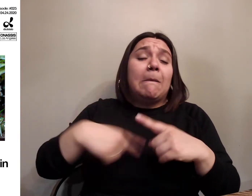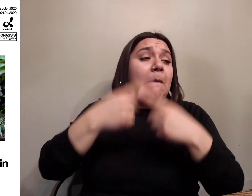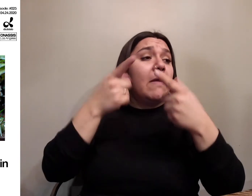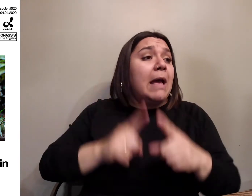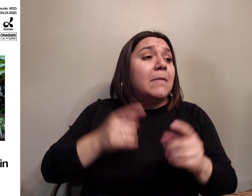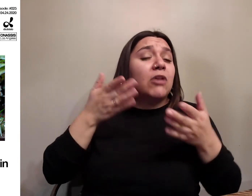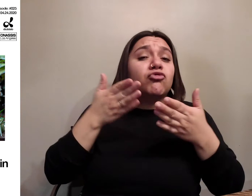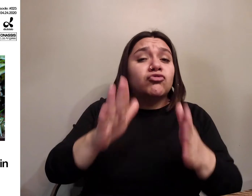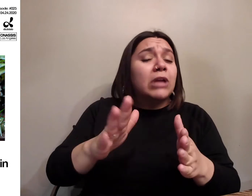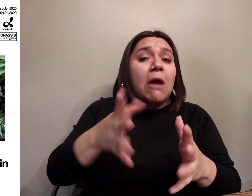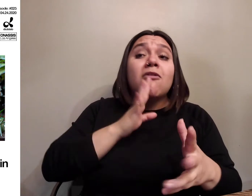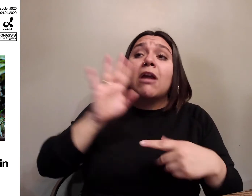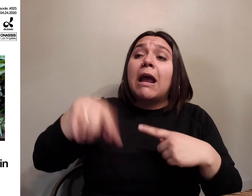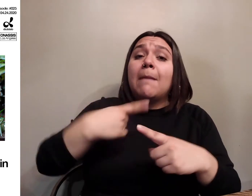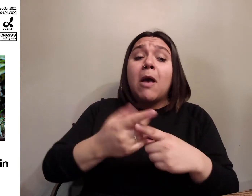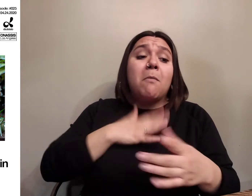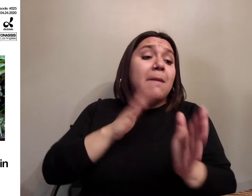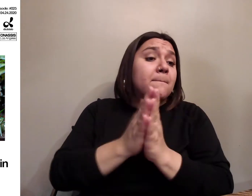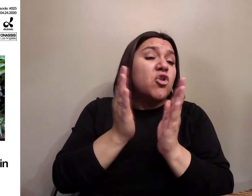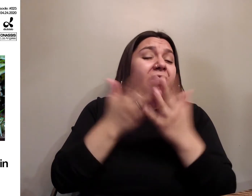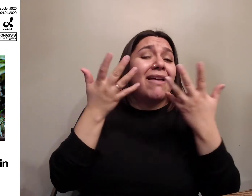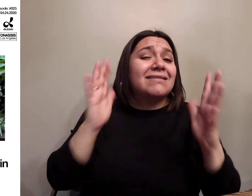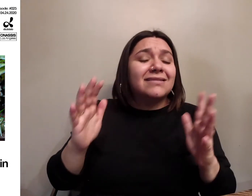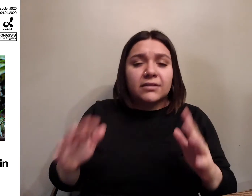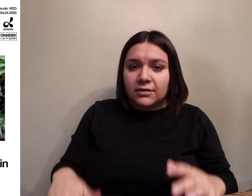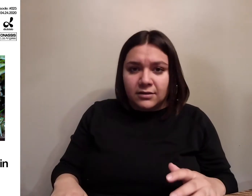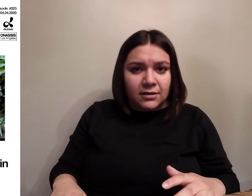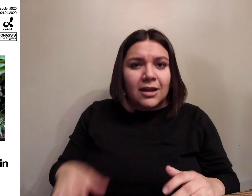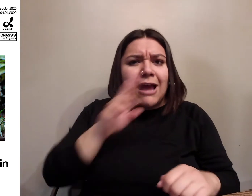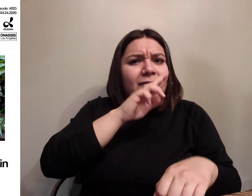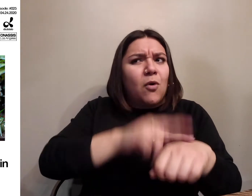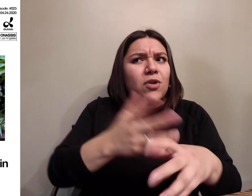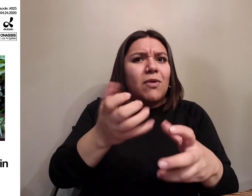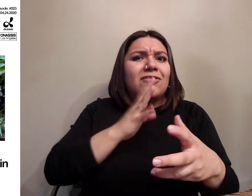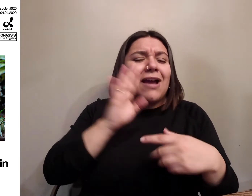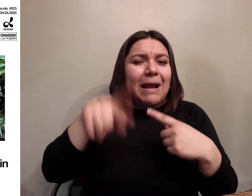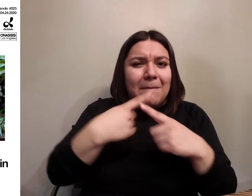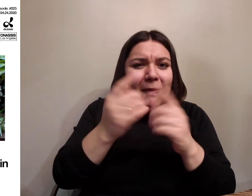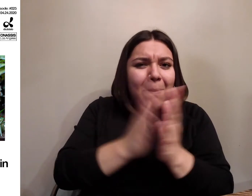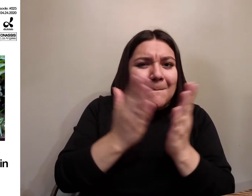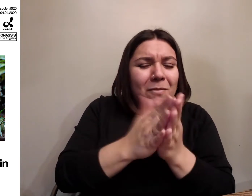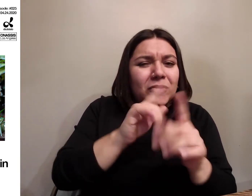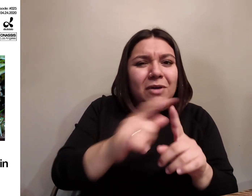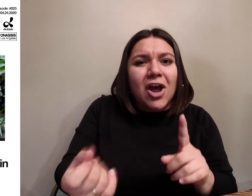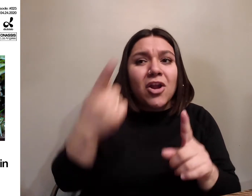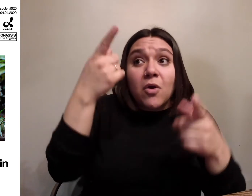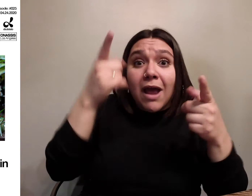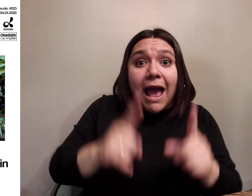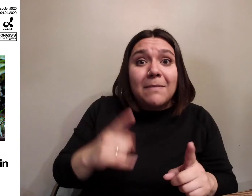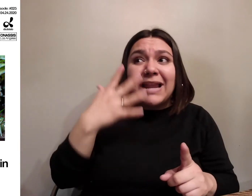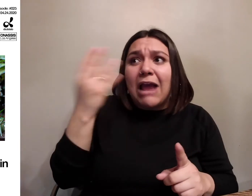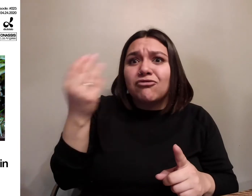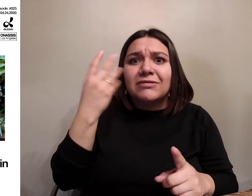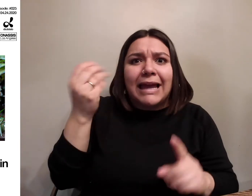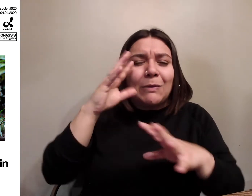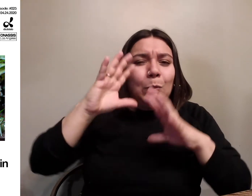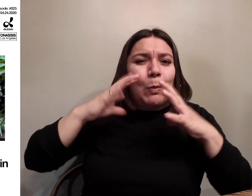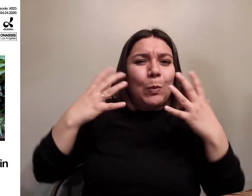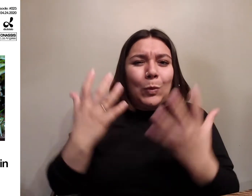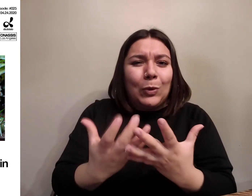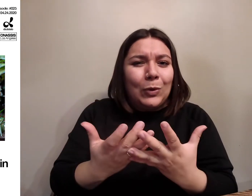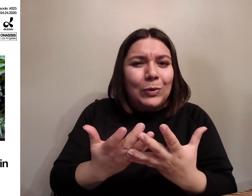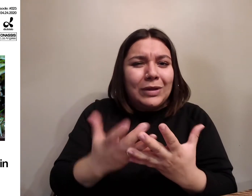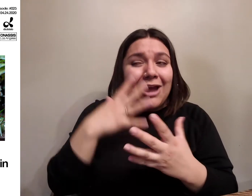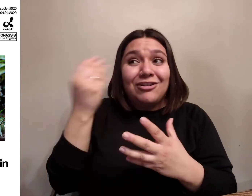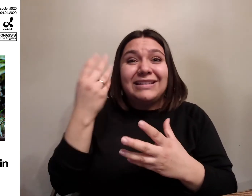okay, I don't want to talk about what's going on the street. I just want to talk about my book. Of course we want to talk about our books, but